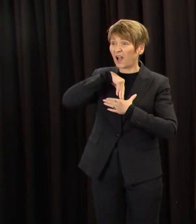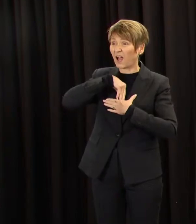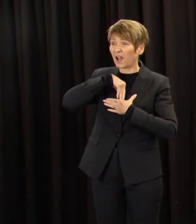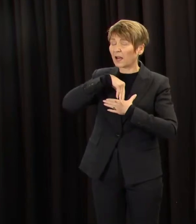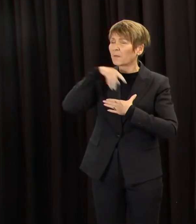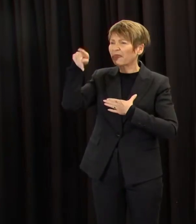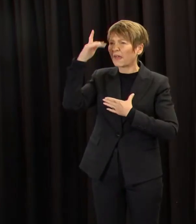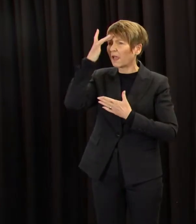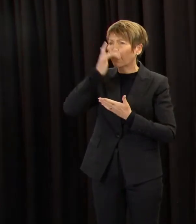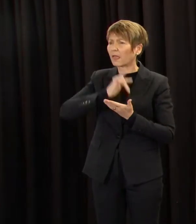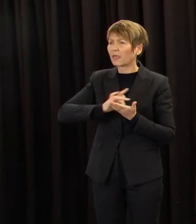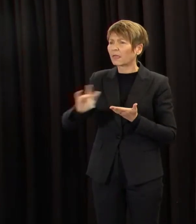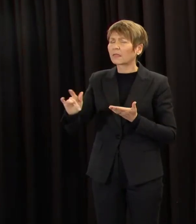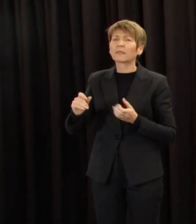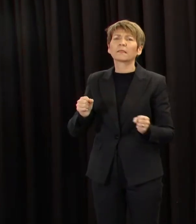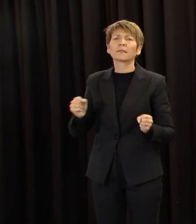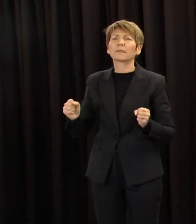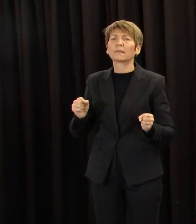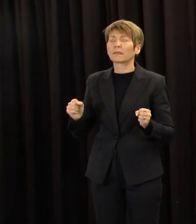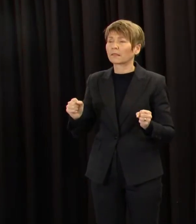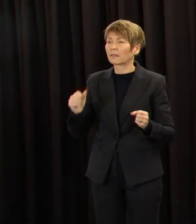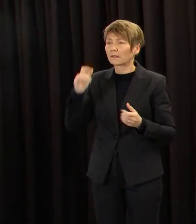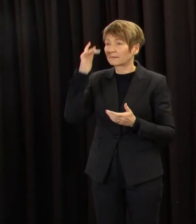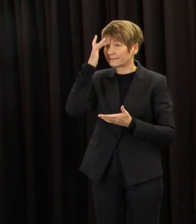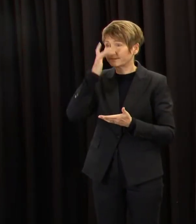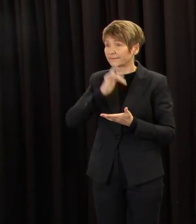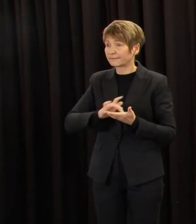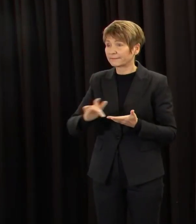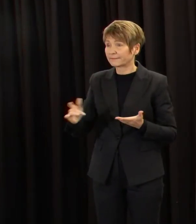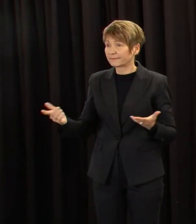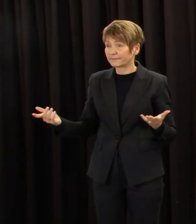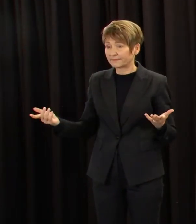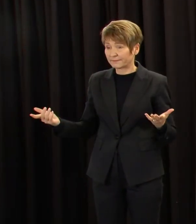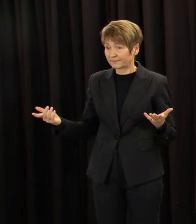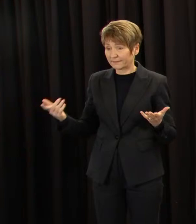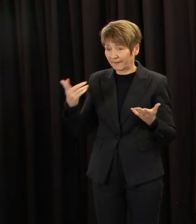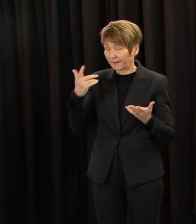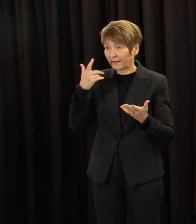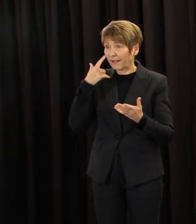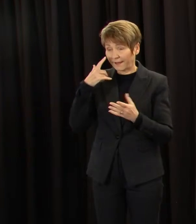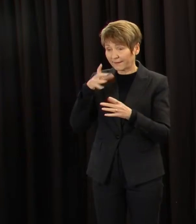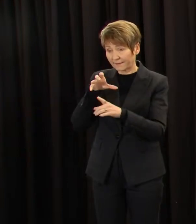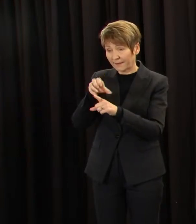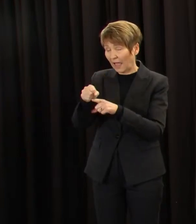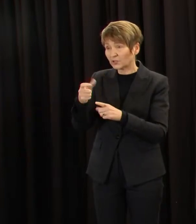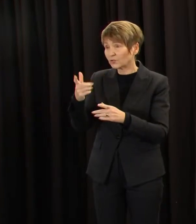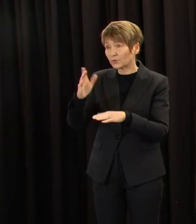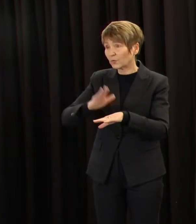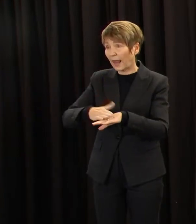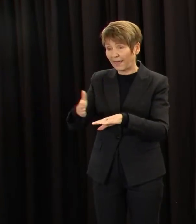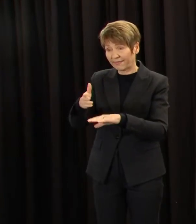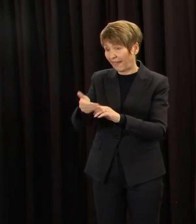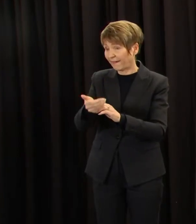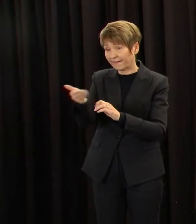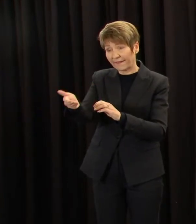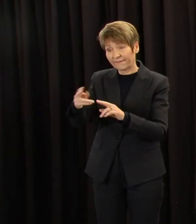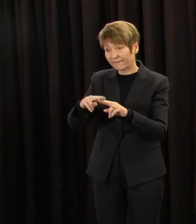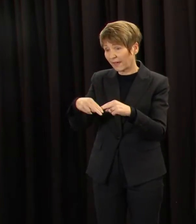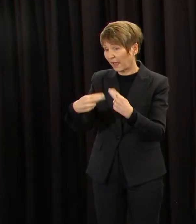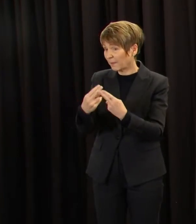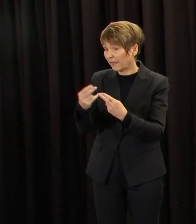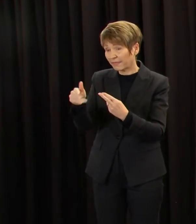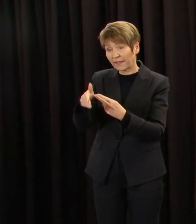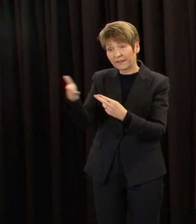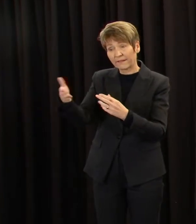late presentation of cases is a significant challenge to us, because then every person we find as positive has already infected their close contacts and sometimes their secondary